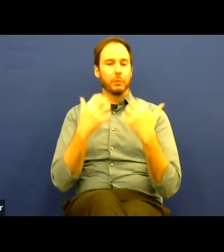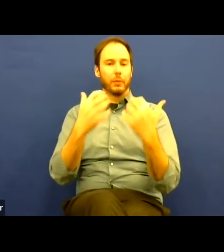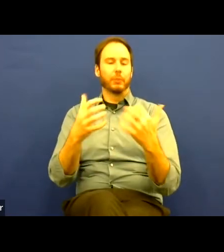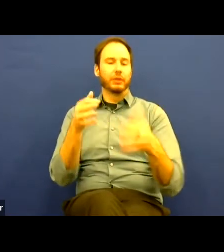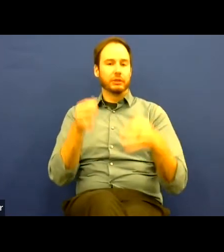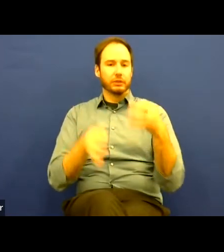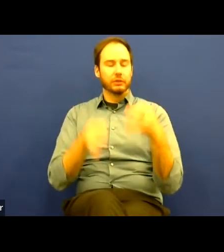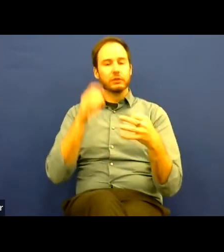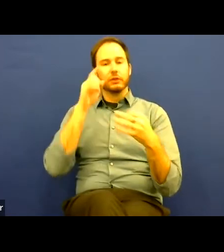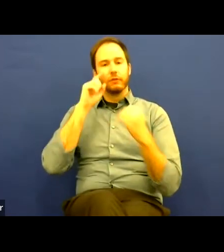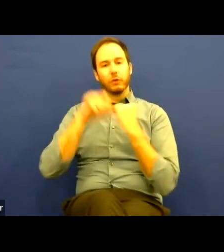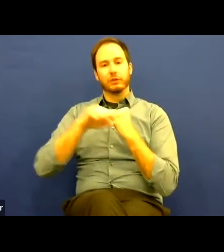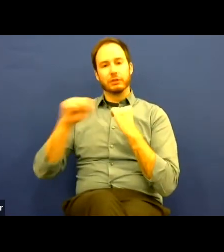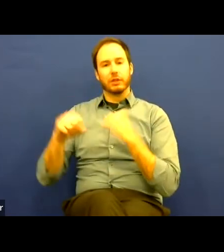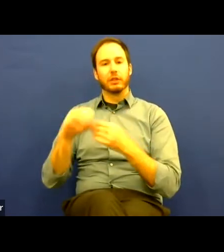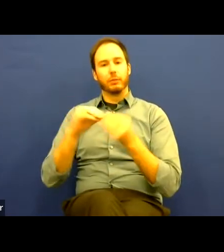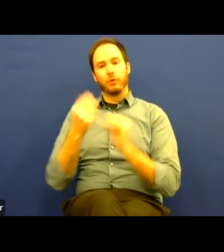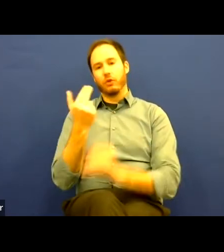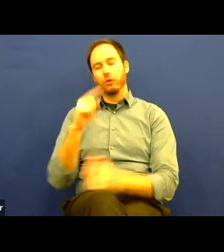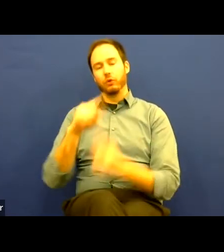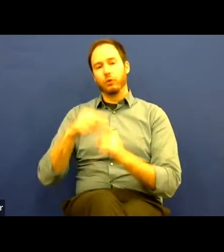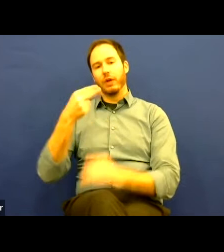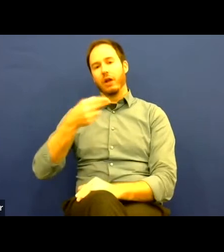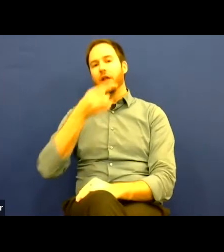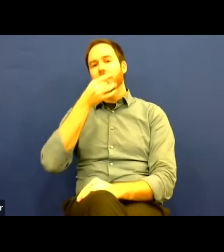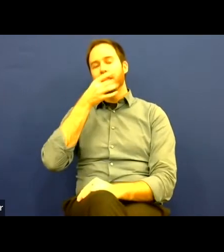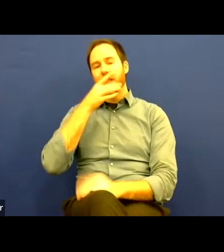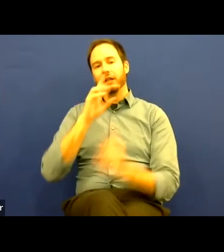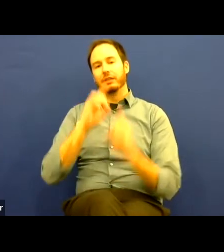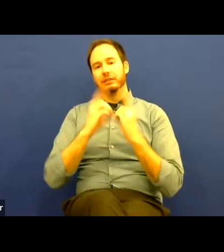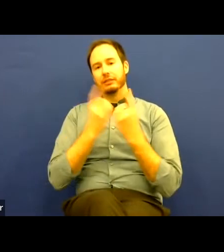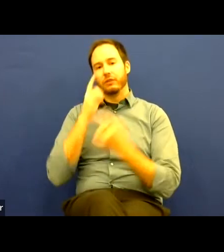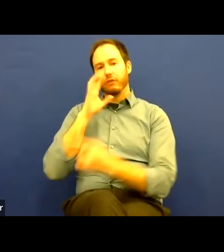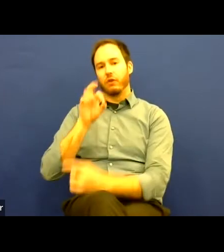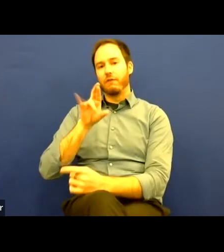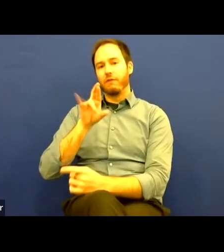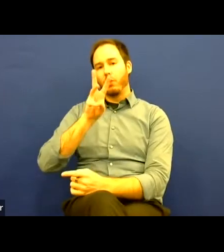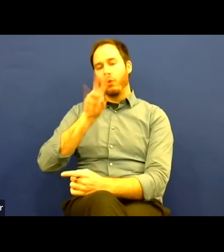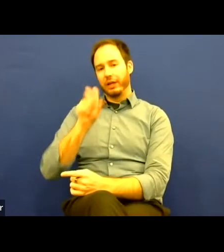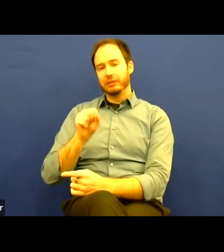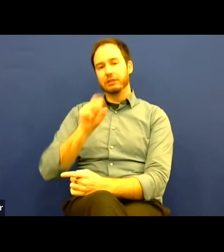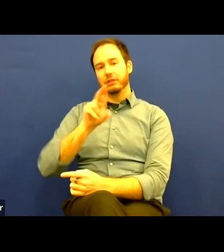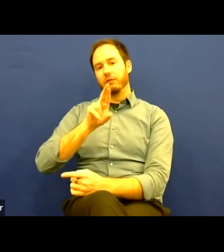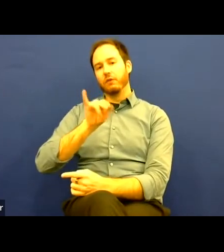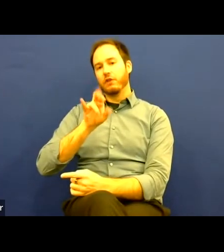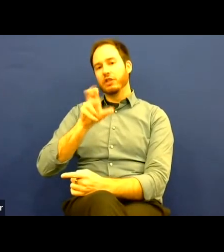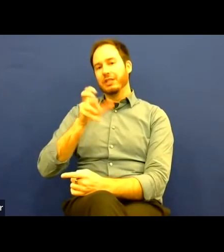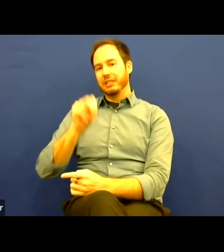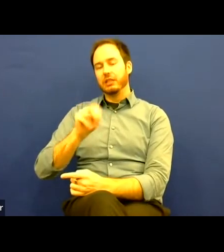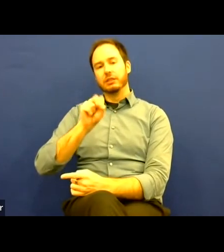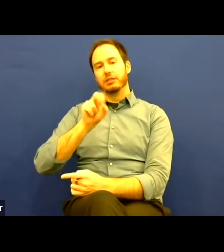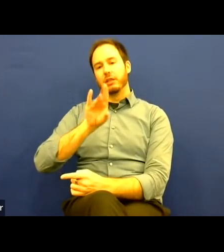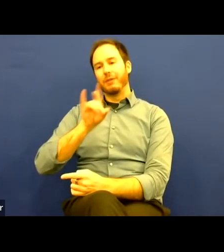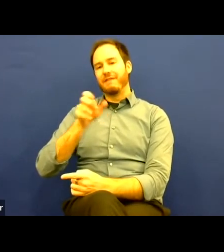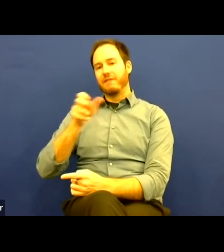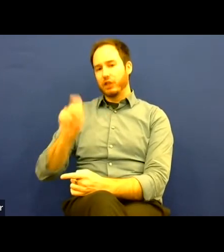establishment of extension number 13 to the Henrietta Lighting District for the Fairways of Riverton subdivision.